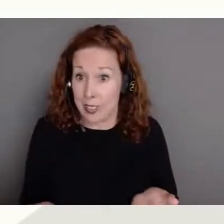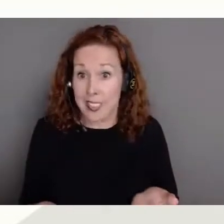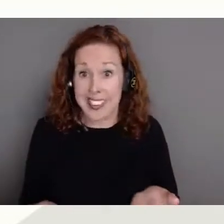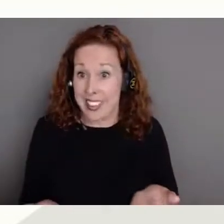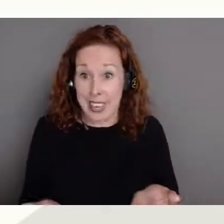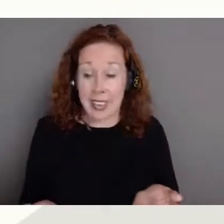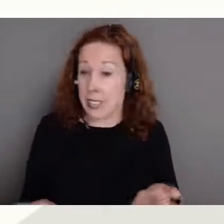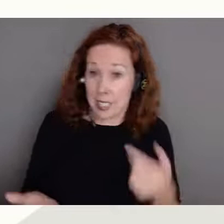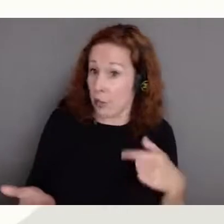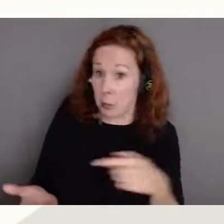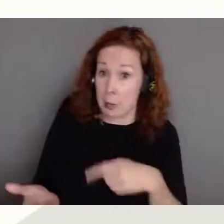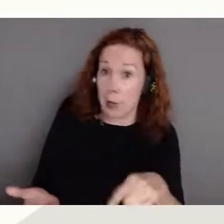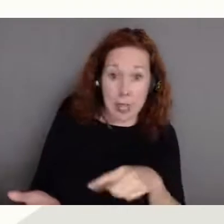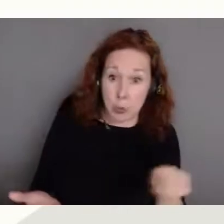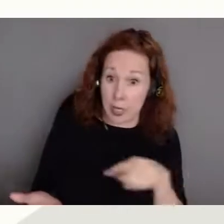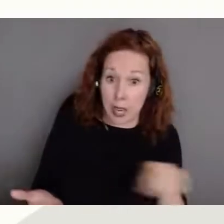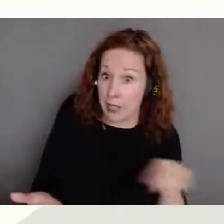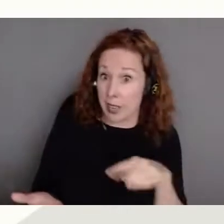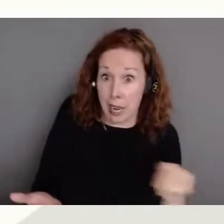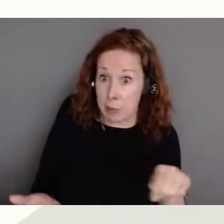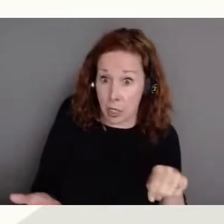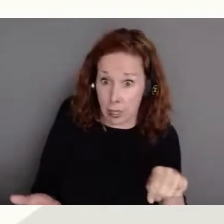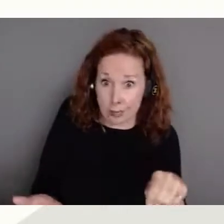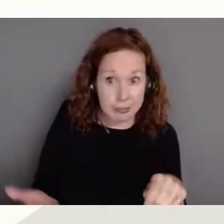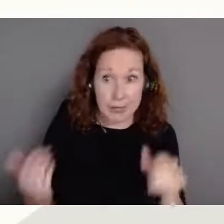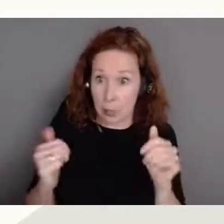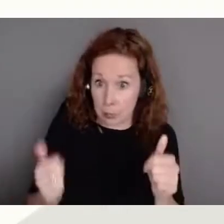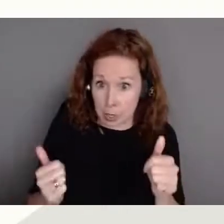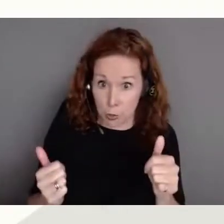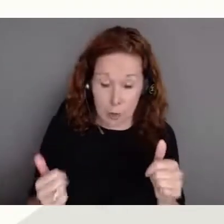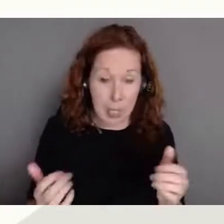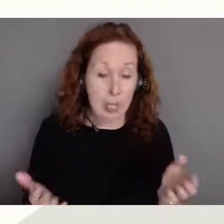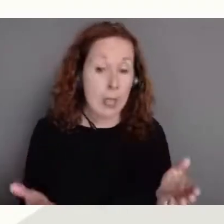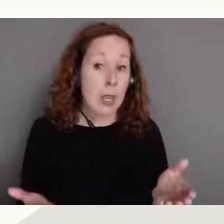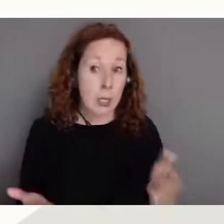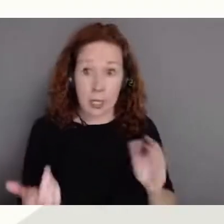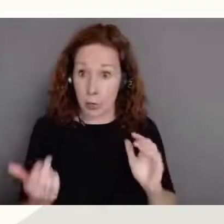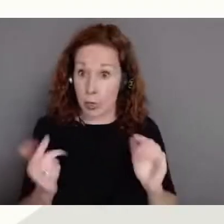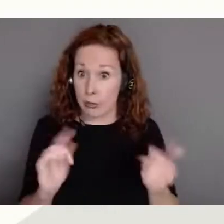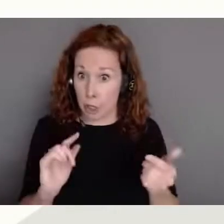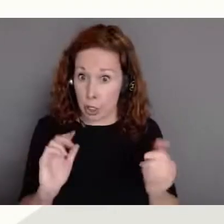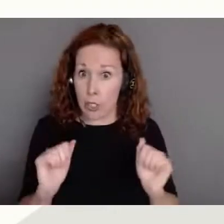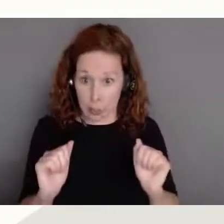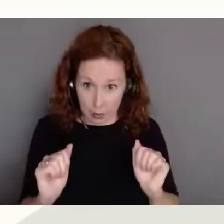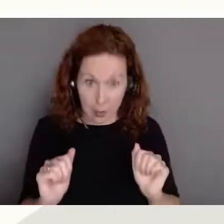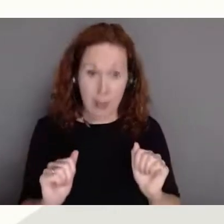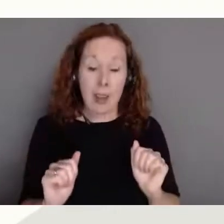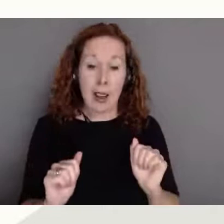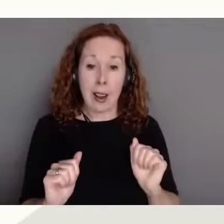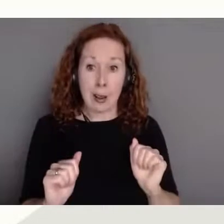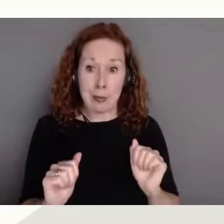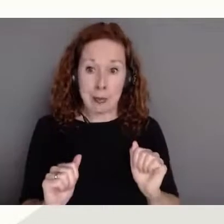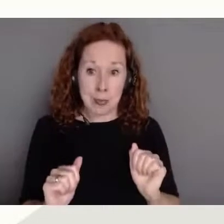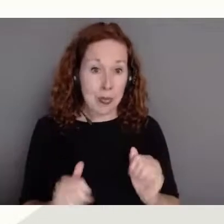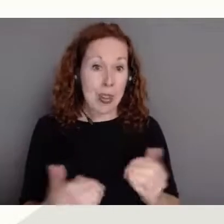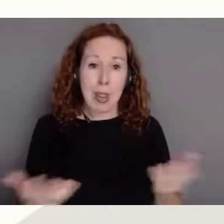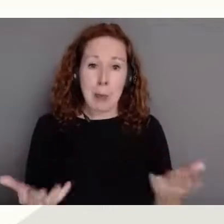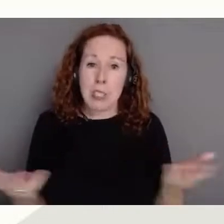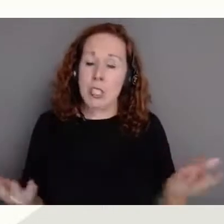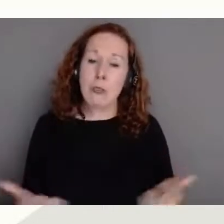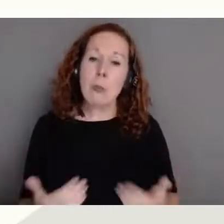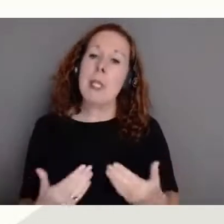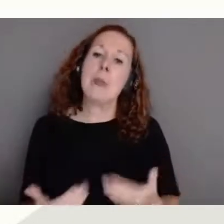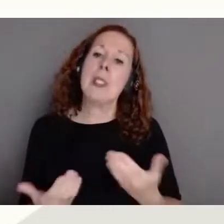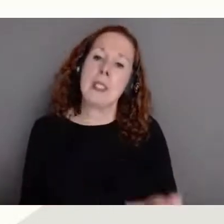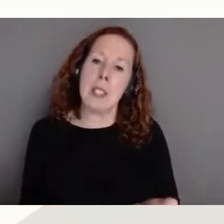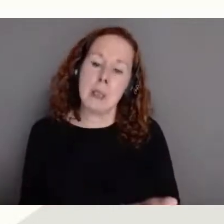characters, and Yeah. us hearing people had to rely on the captioning. That would be dreamy. Wow, that's Little so cool. reverse. Yes, why not? Um, but